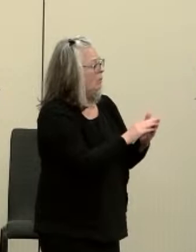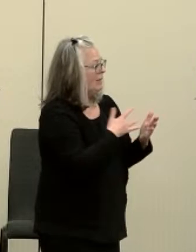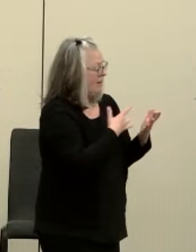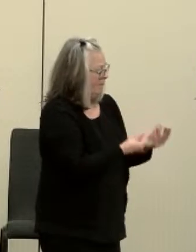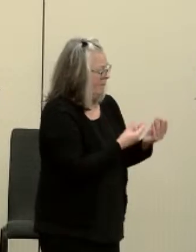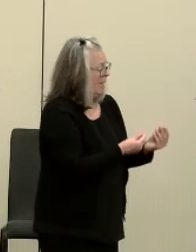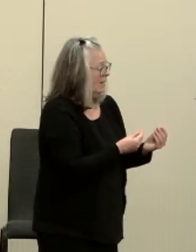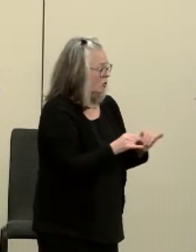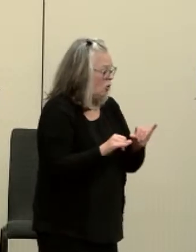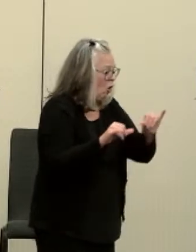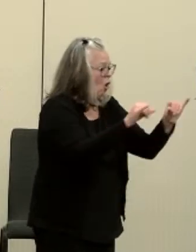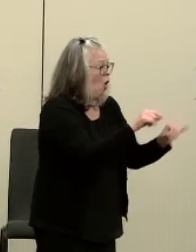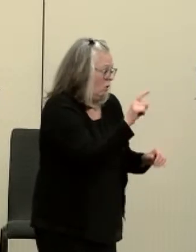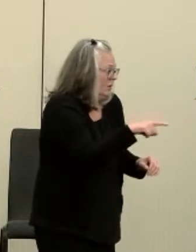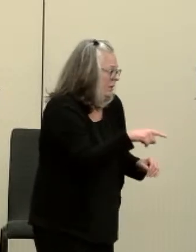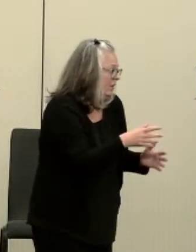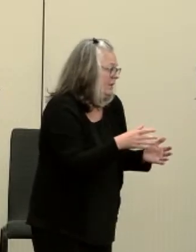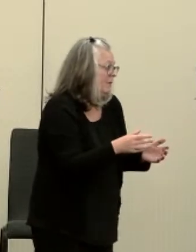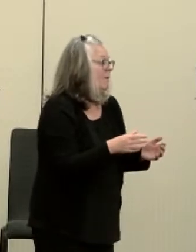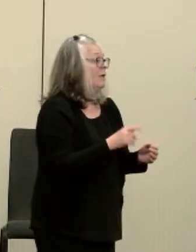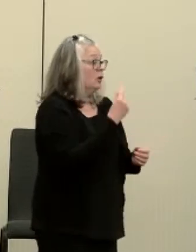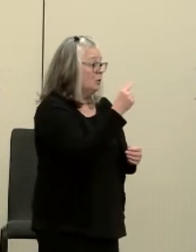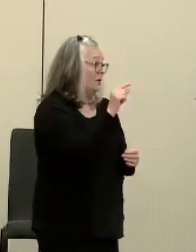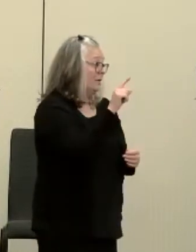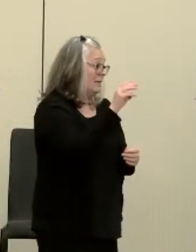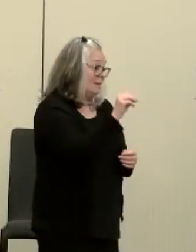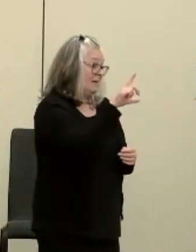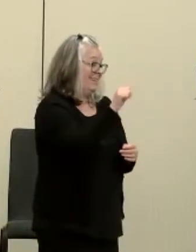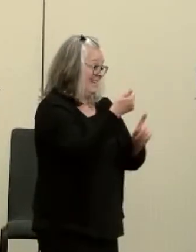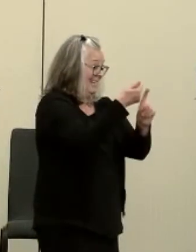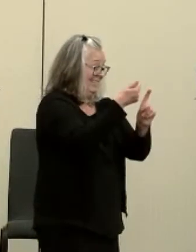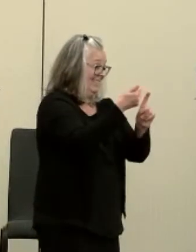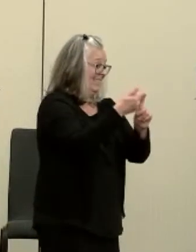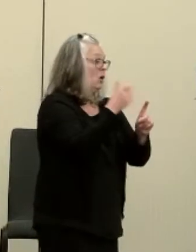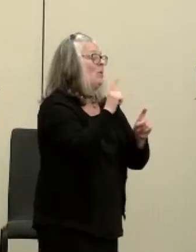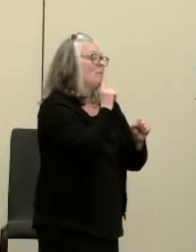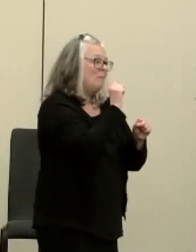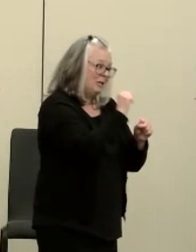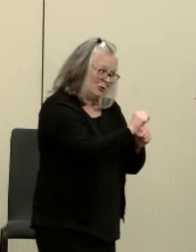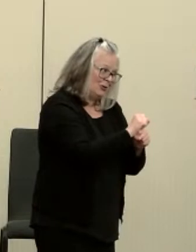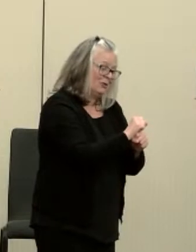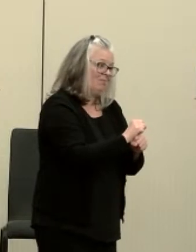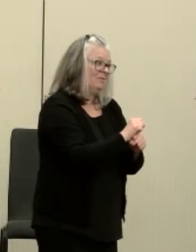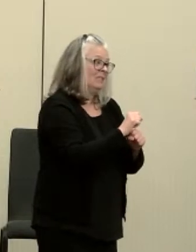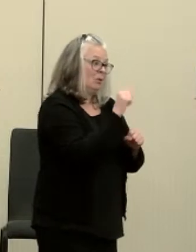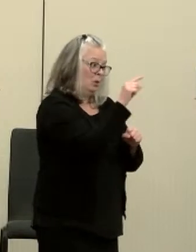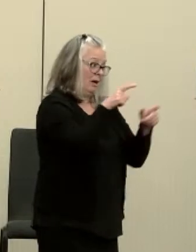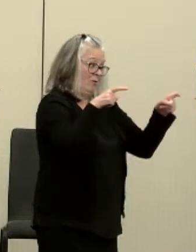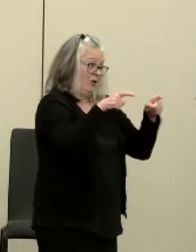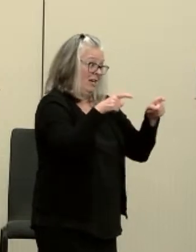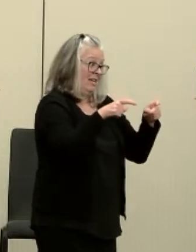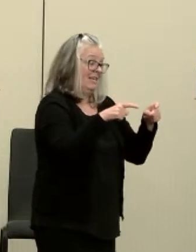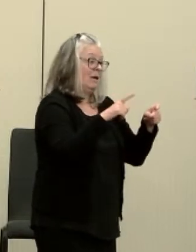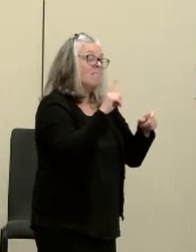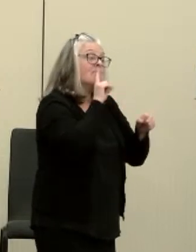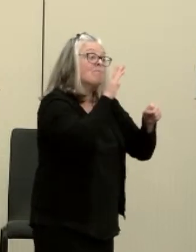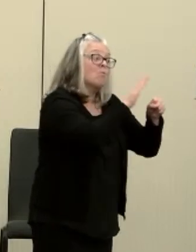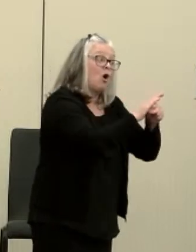that all Manitobans need. A Green MLA will ensure that those in the governing parties stay to